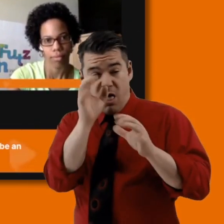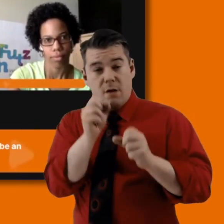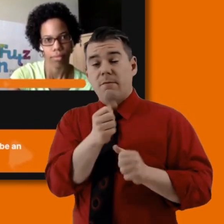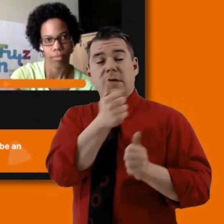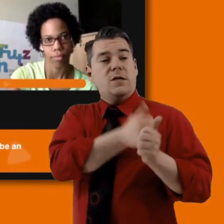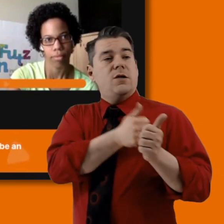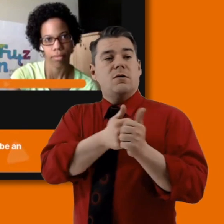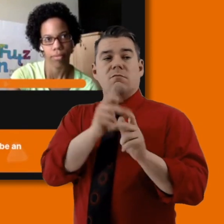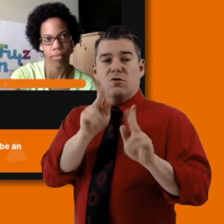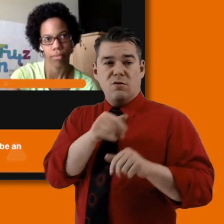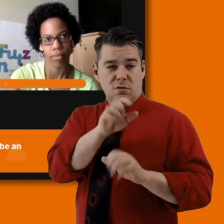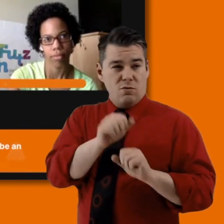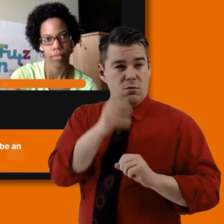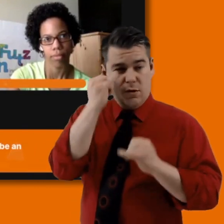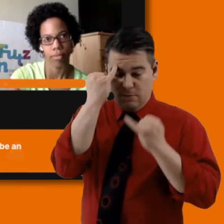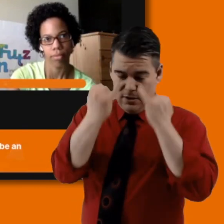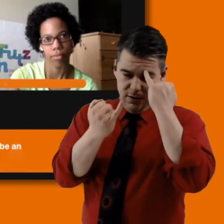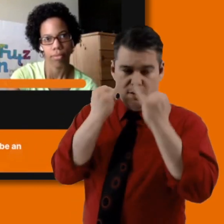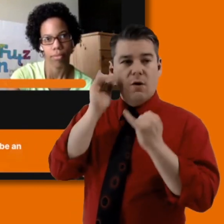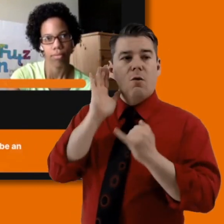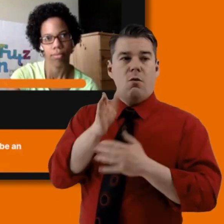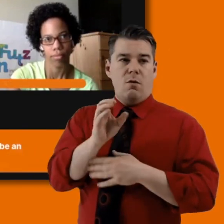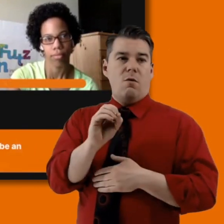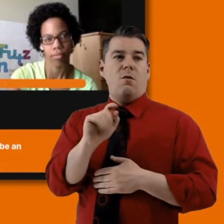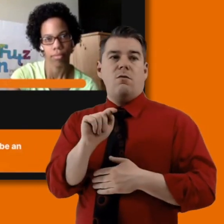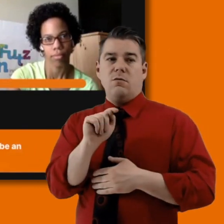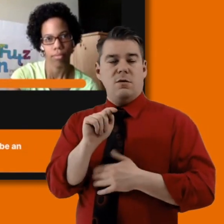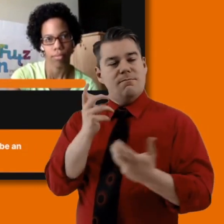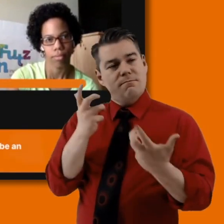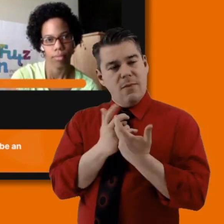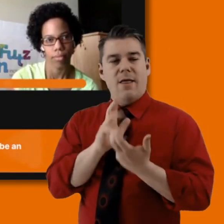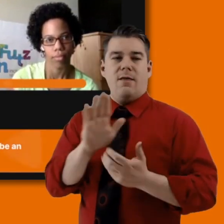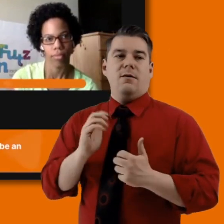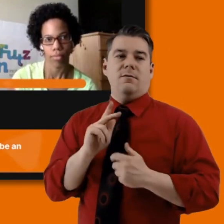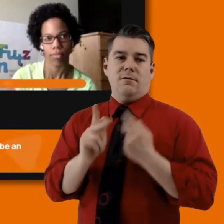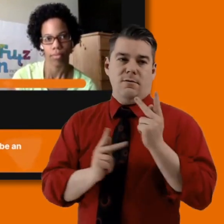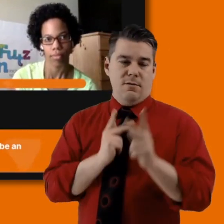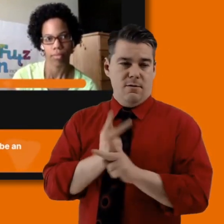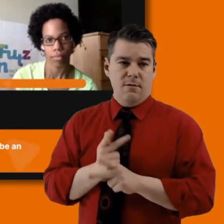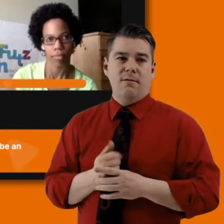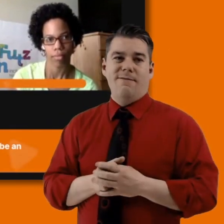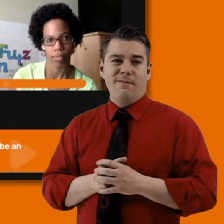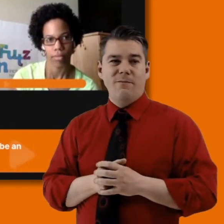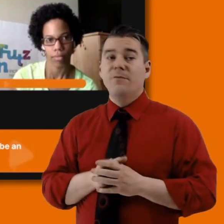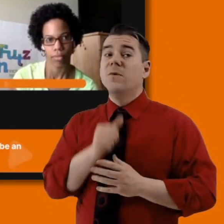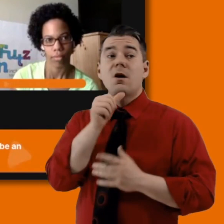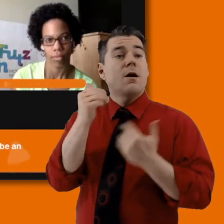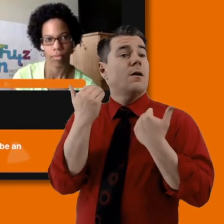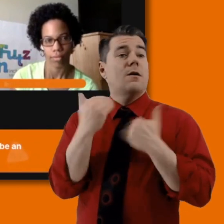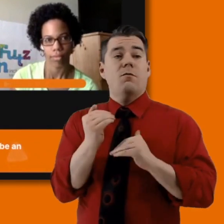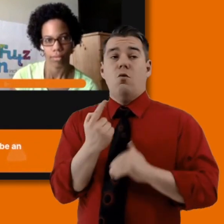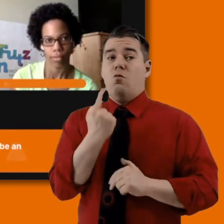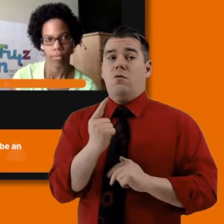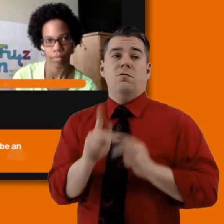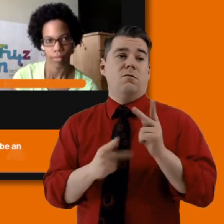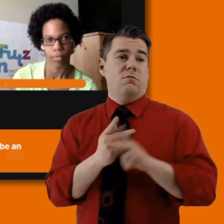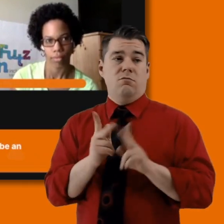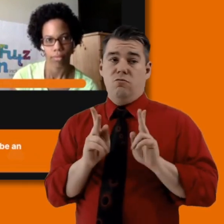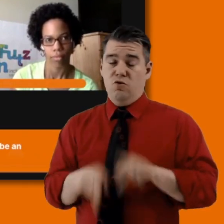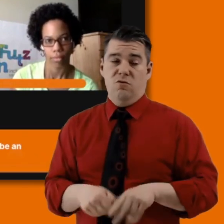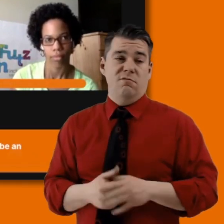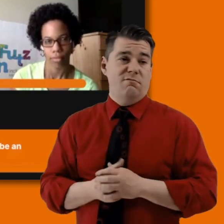single person you can imagine, there's an OT who is that person. And so it's not limited to one type of